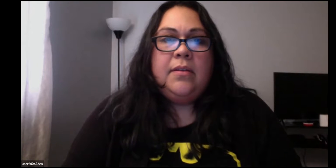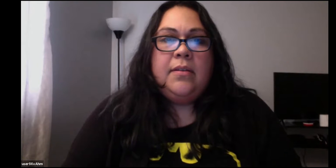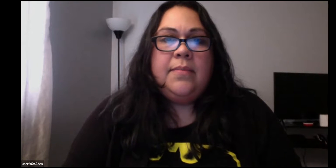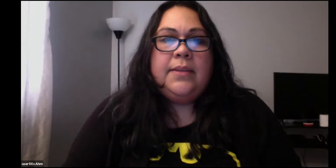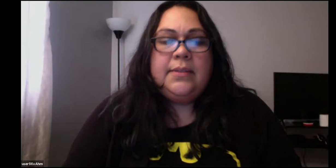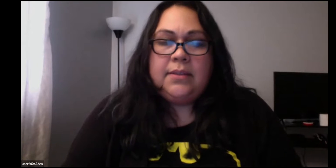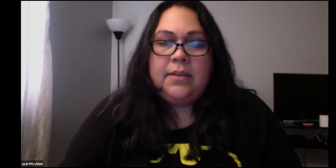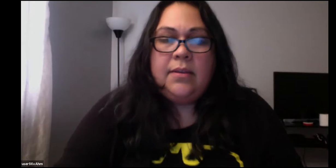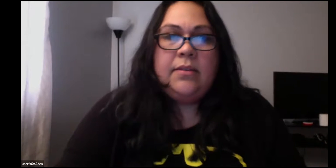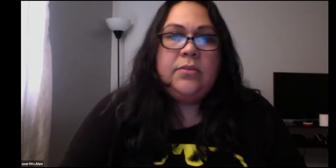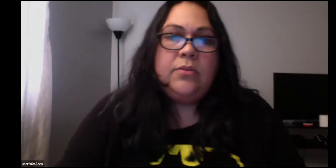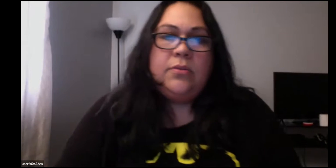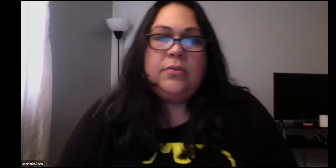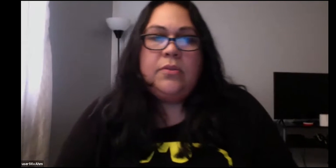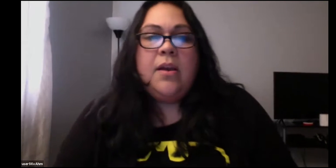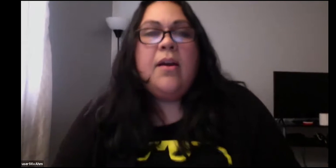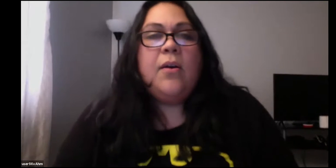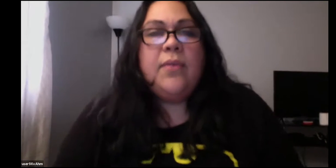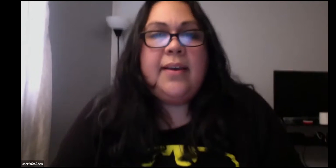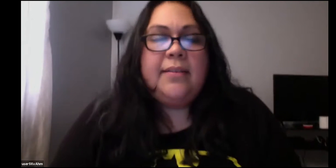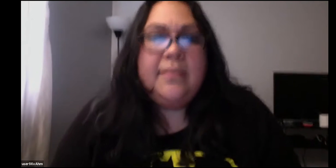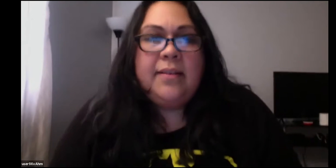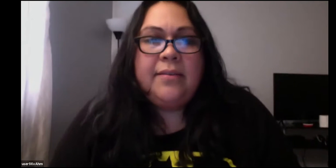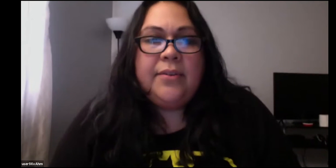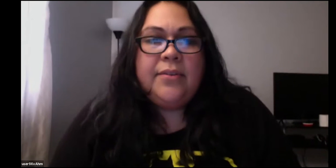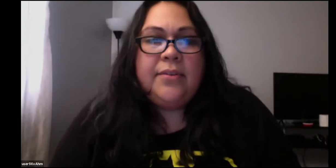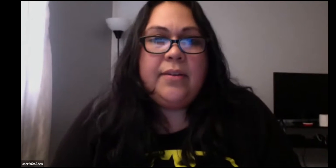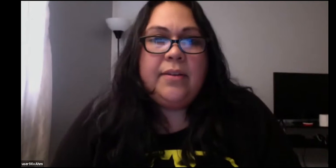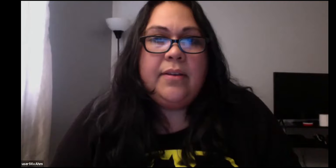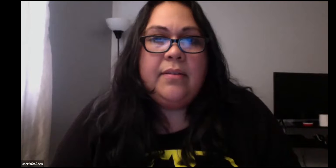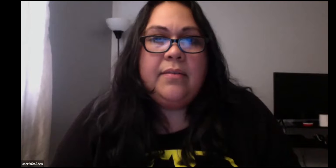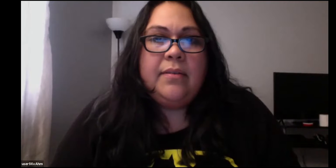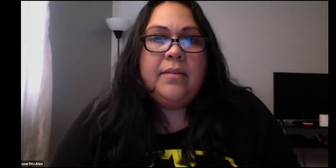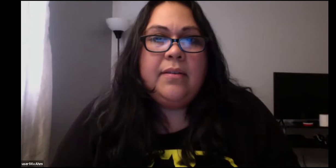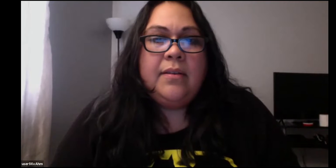Let me see. Oh, okay. I have another video.